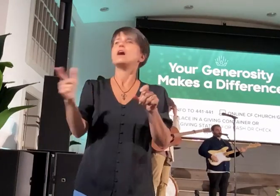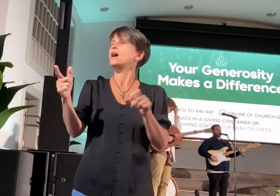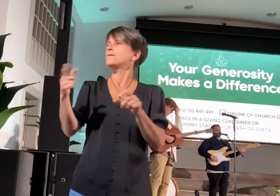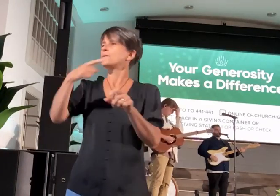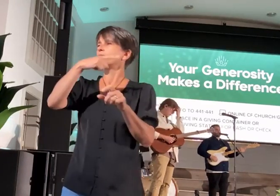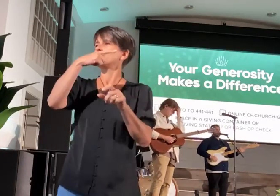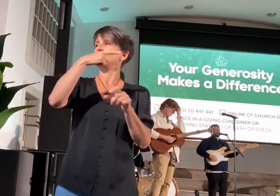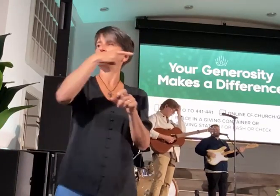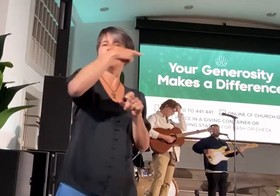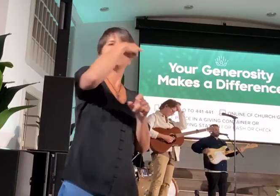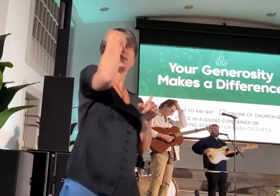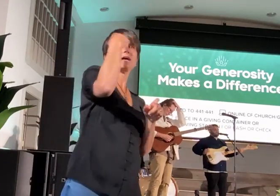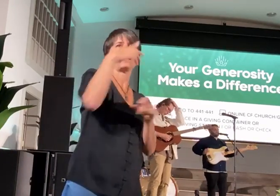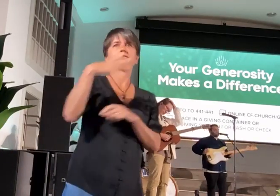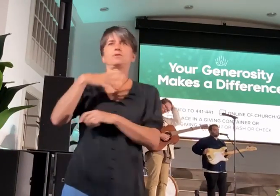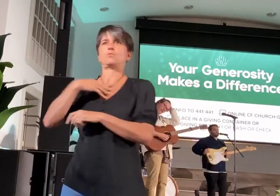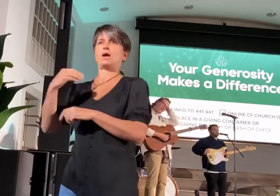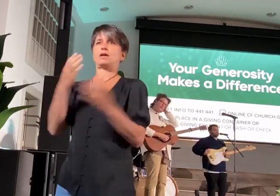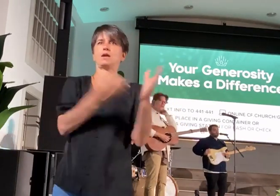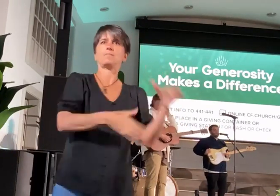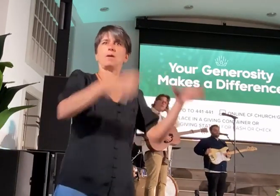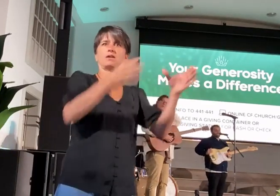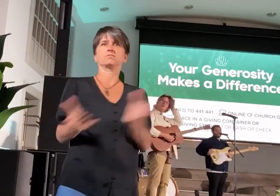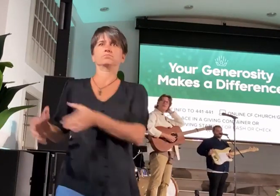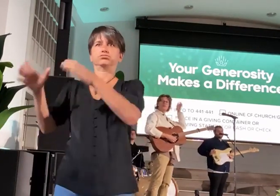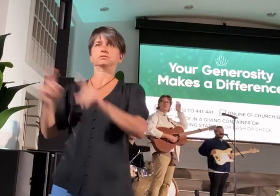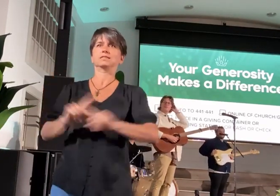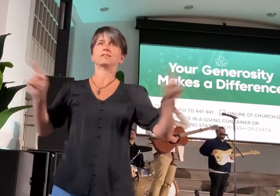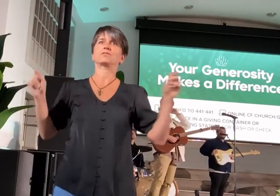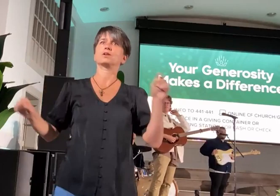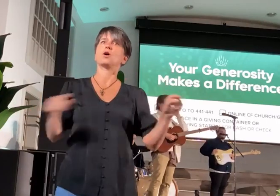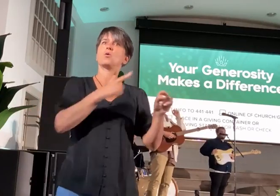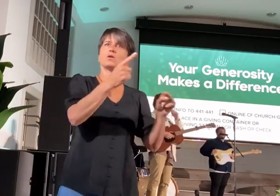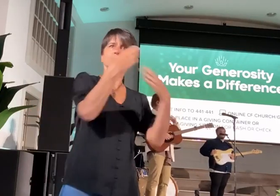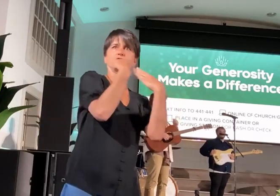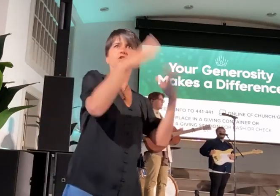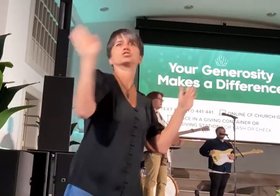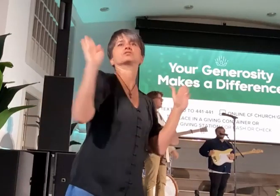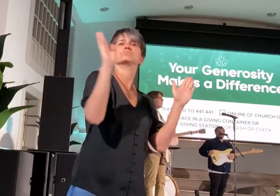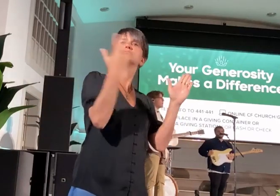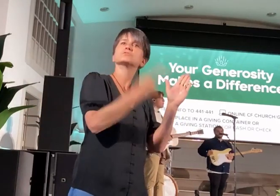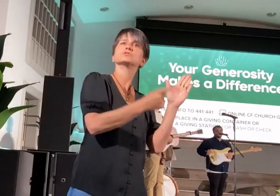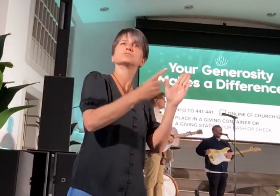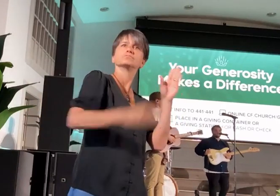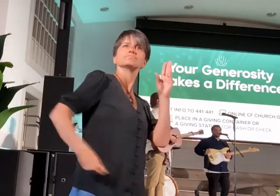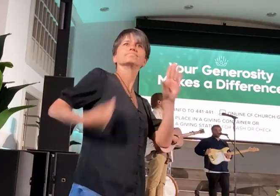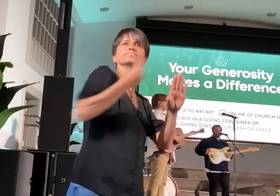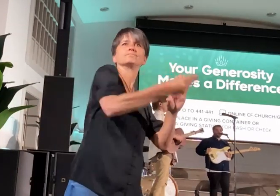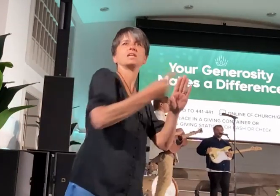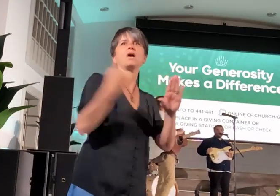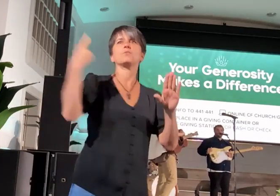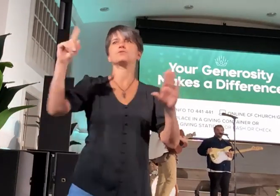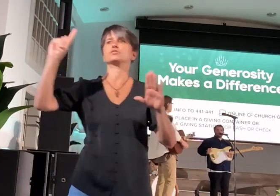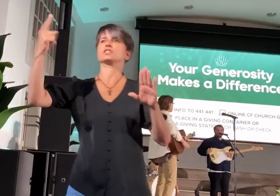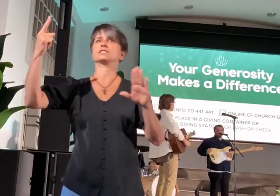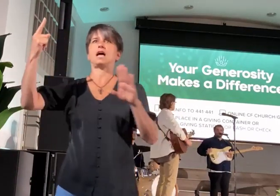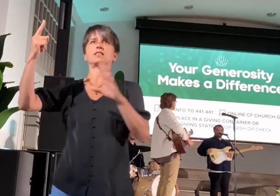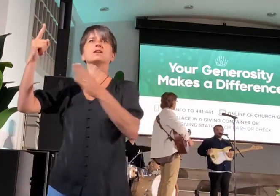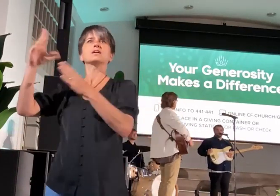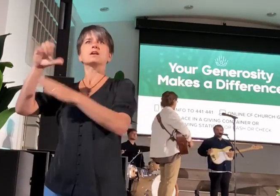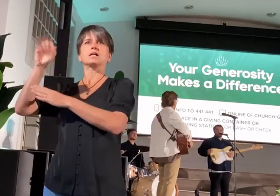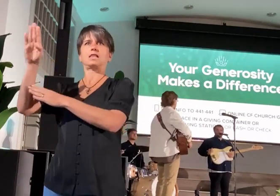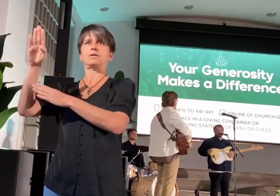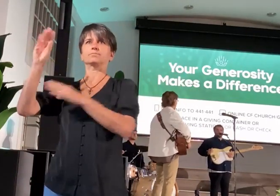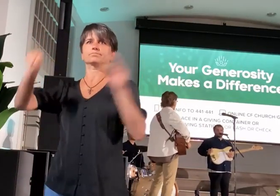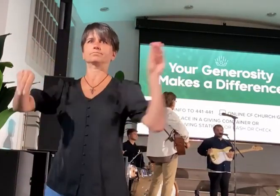for general tithes and offerings. God, thank you so much that you did not leave us on our own, but on Palm Sunday, you rode into the